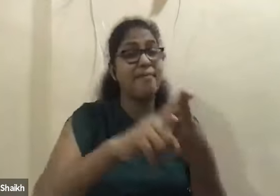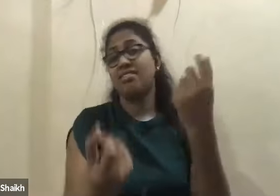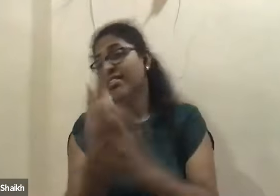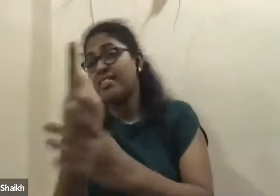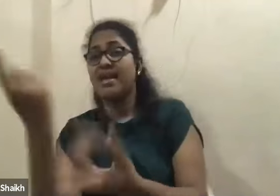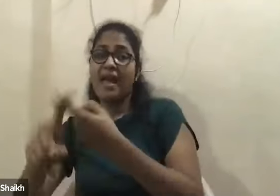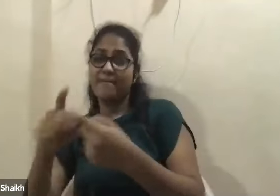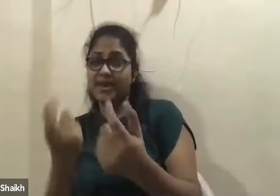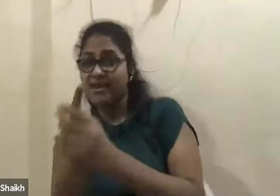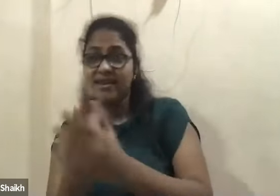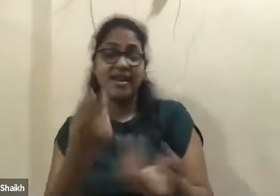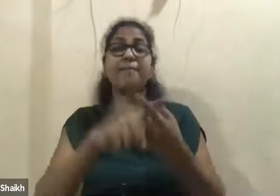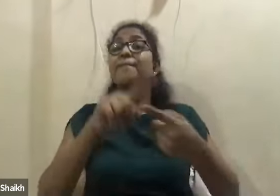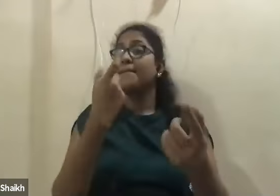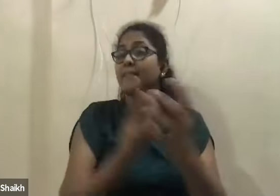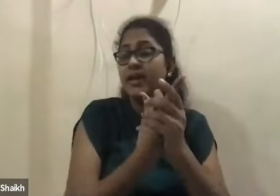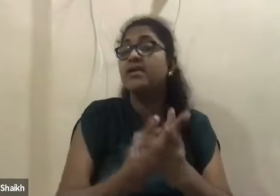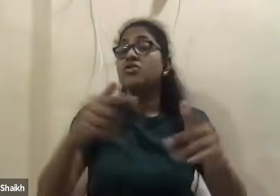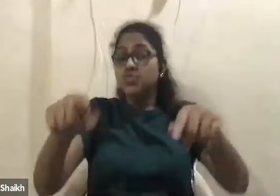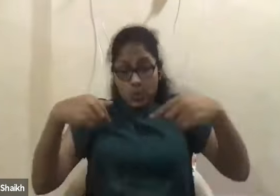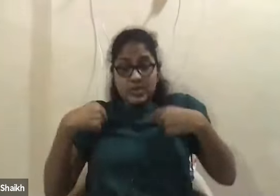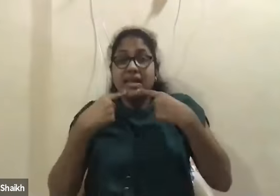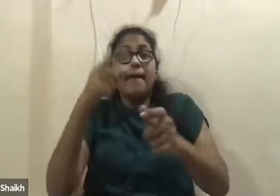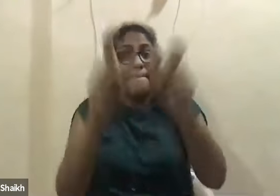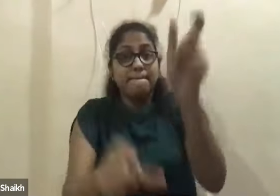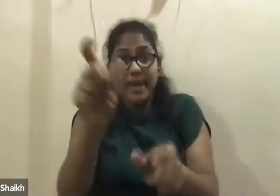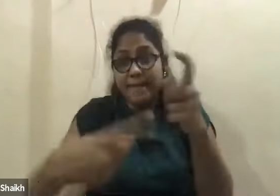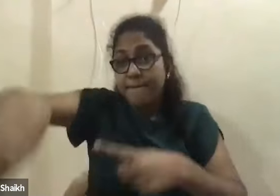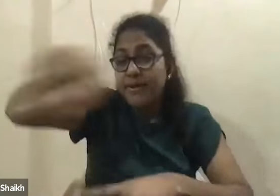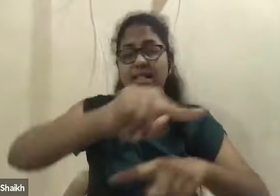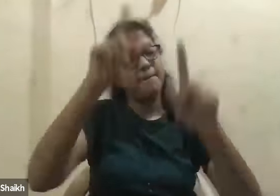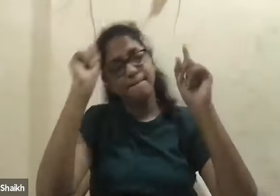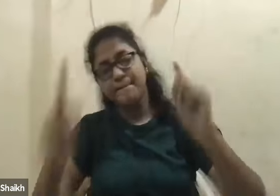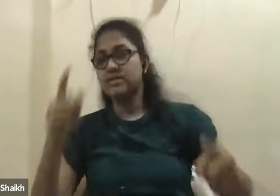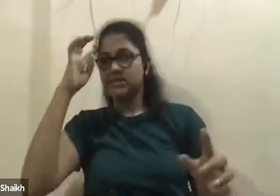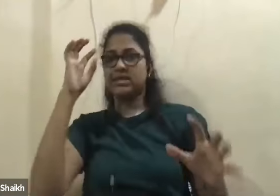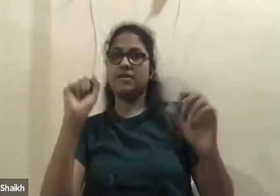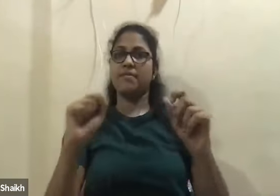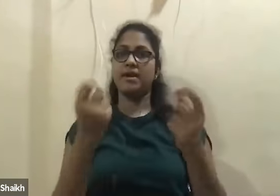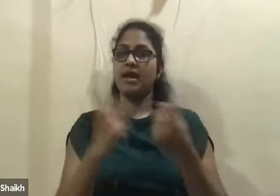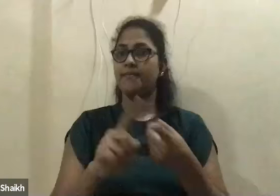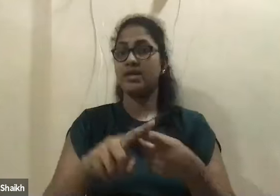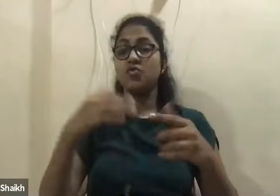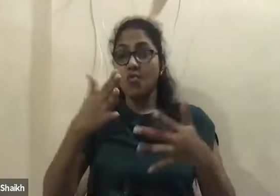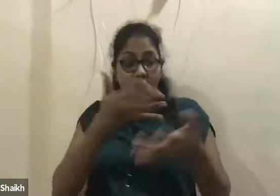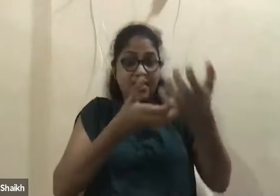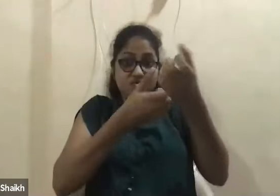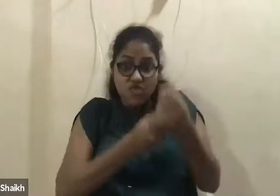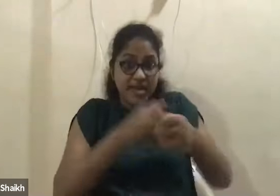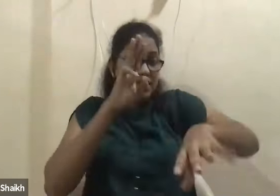very specific, because I had a villain in mind as a trustee. That's how you need to approach that. Tomorrow, the people whom